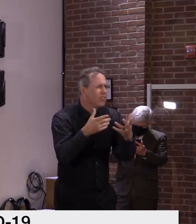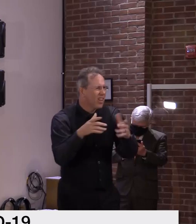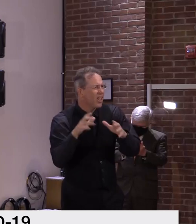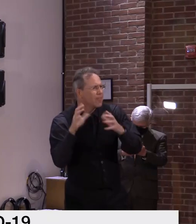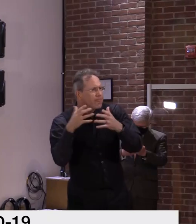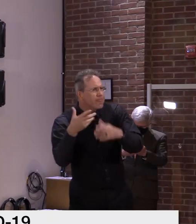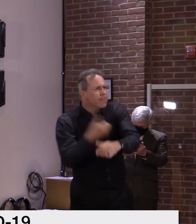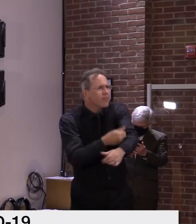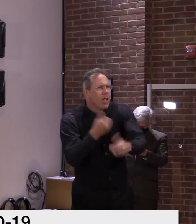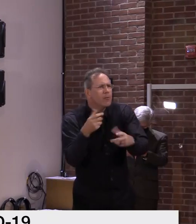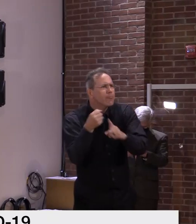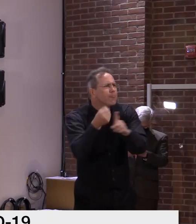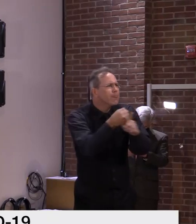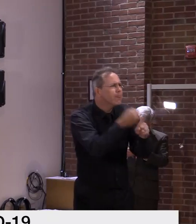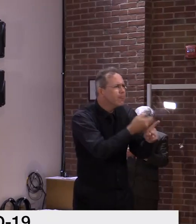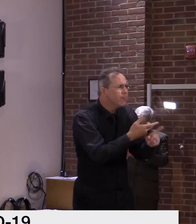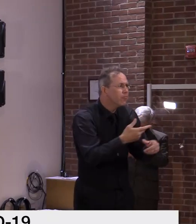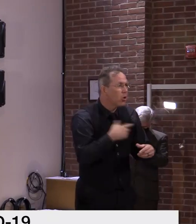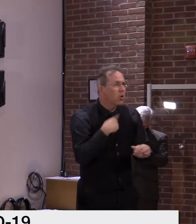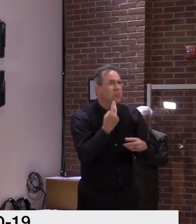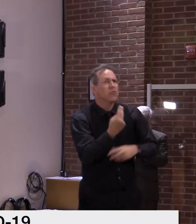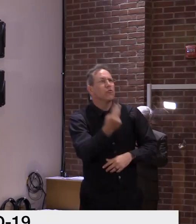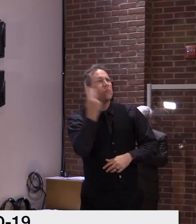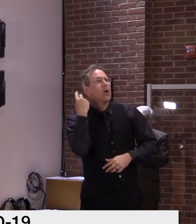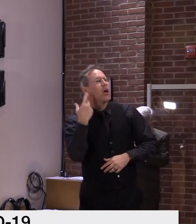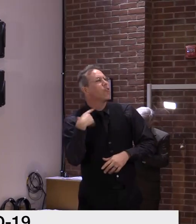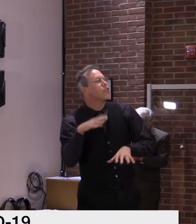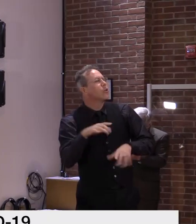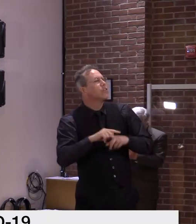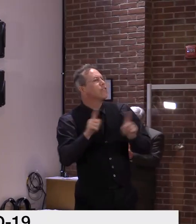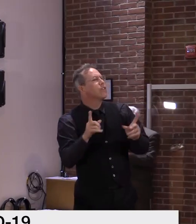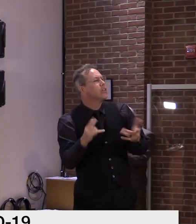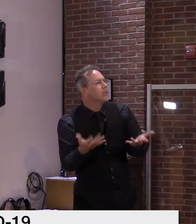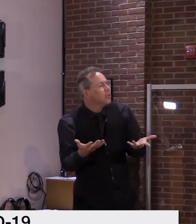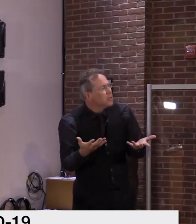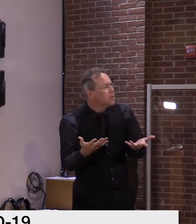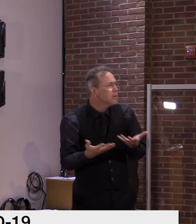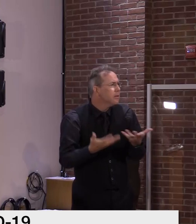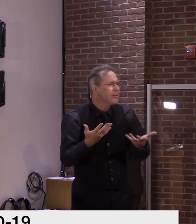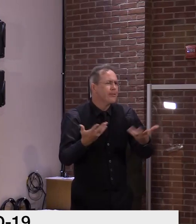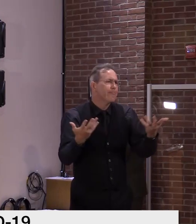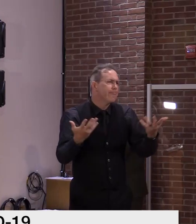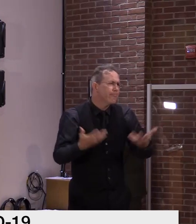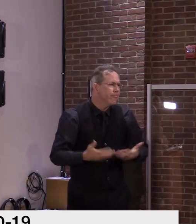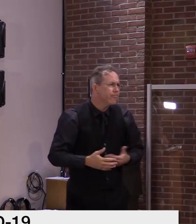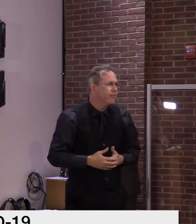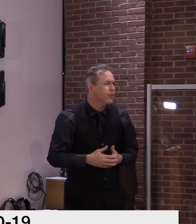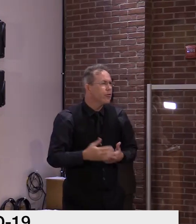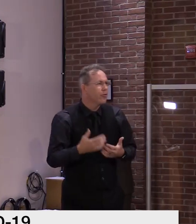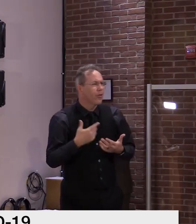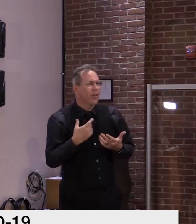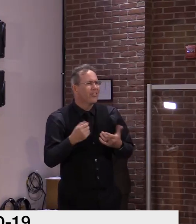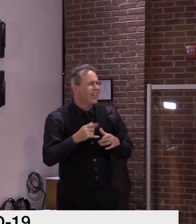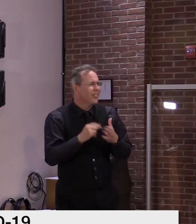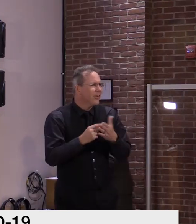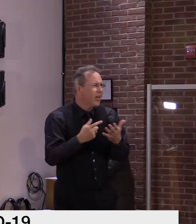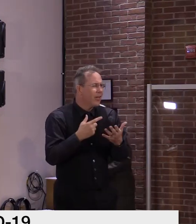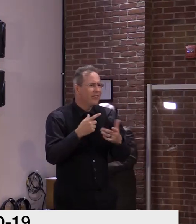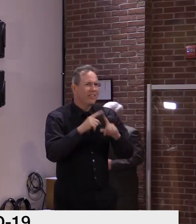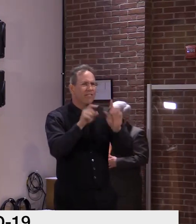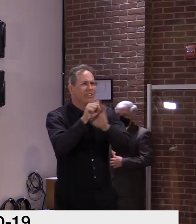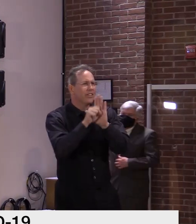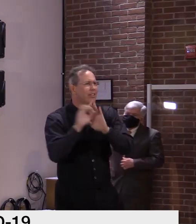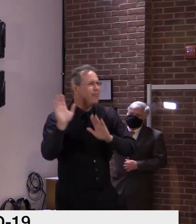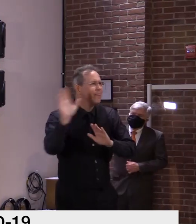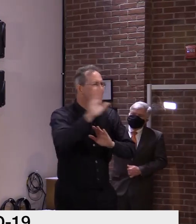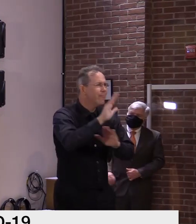We could say that for almost anything in the pandemic, and any state that wants to be truly honest should be able to say that.